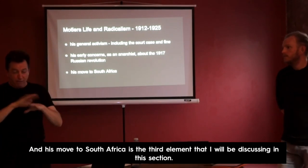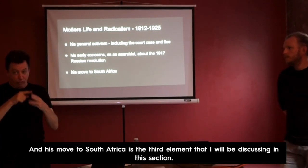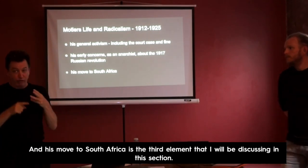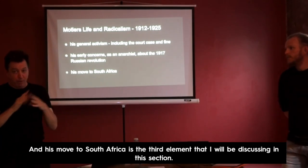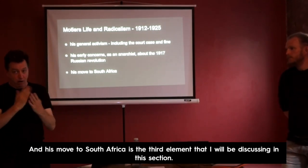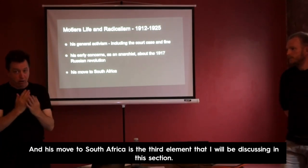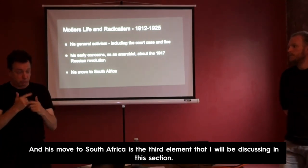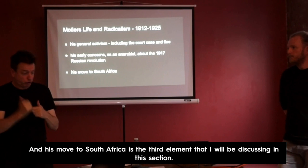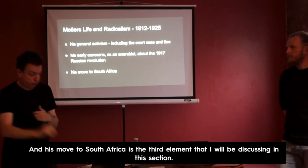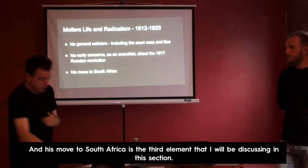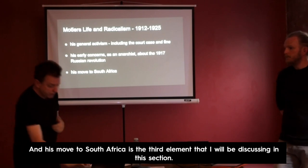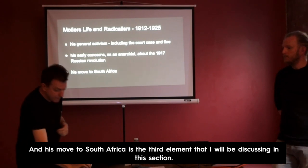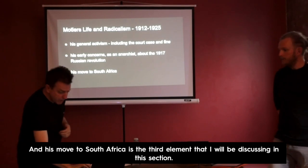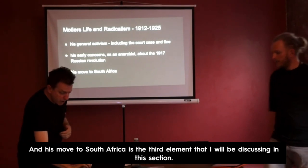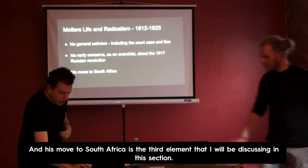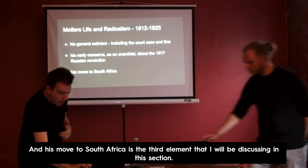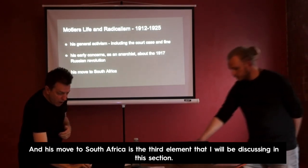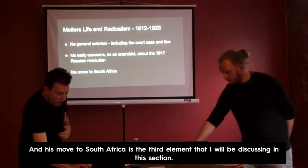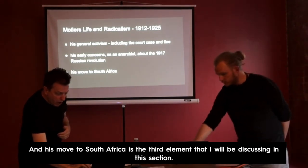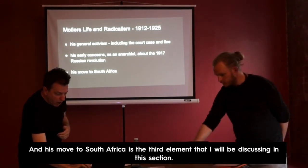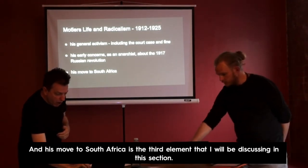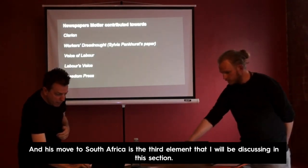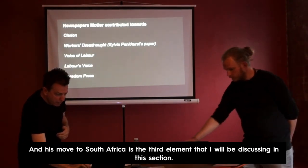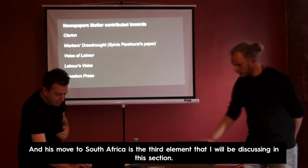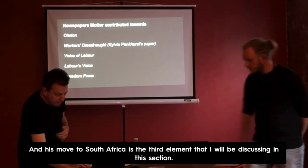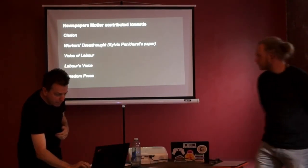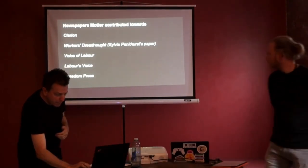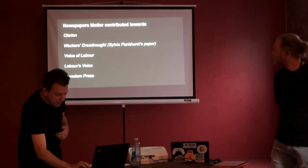South Africa is the 3rd element that I'll be discussing in this section.